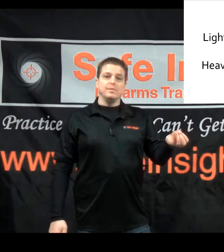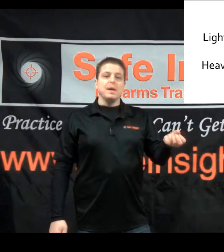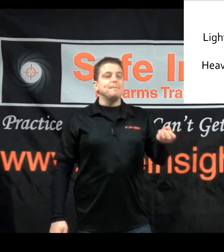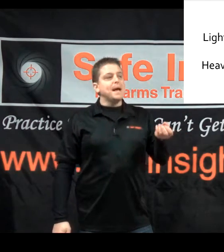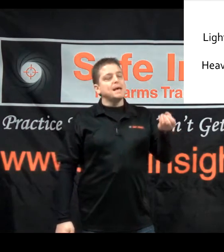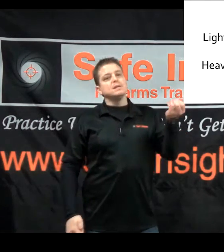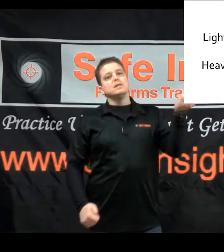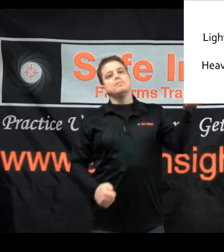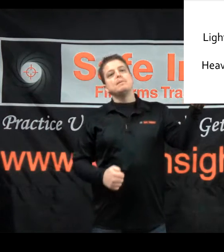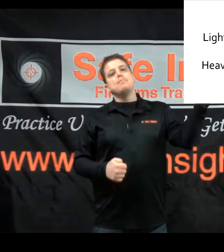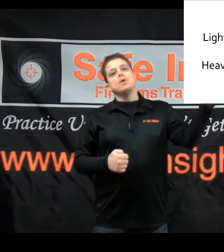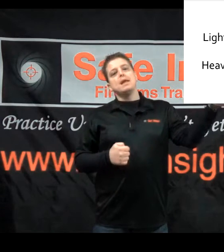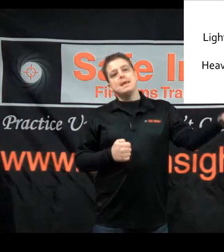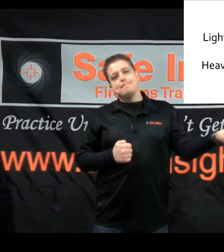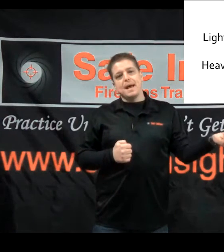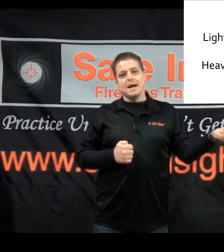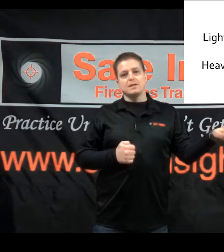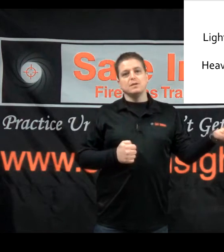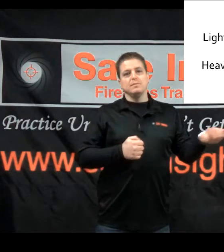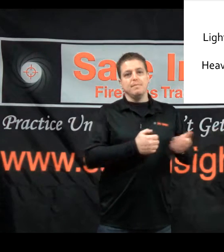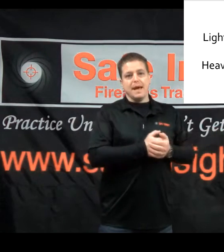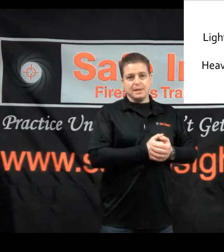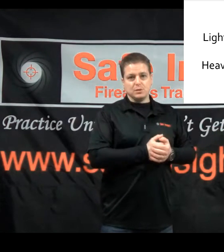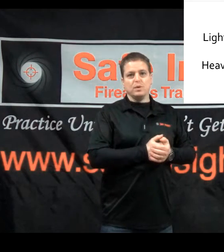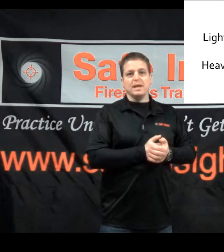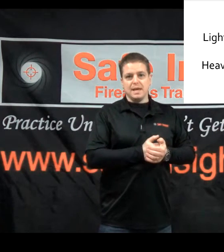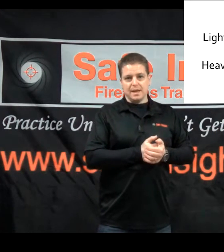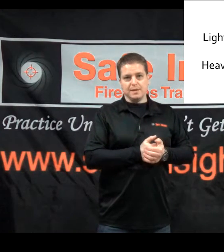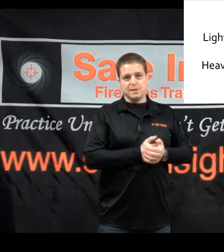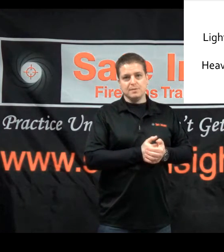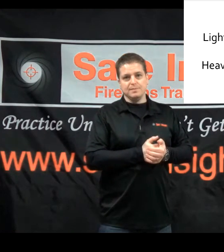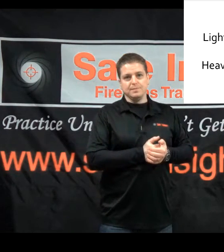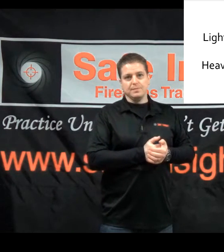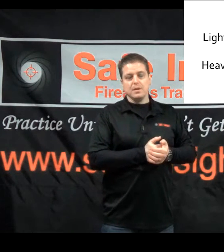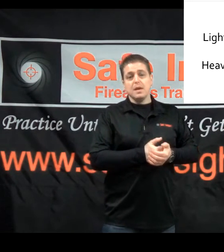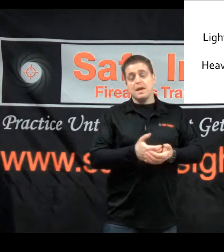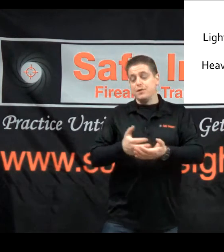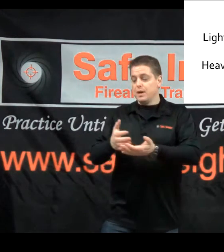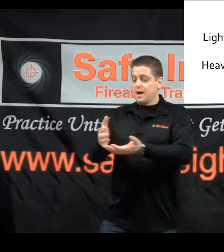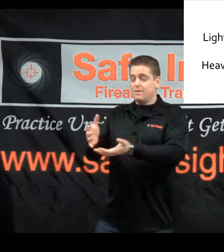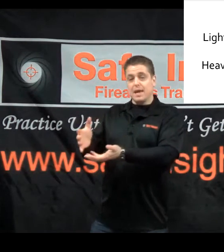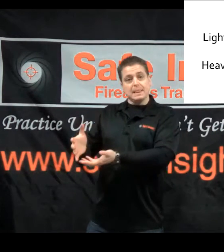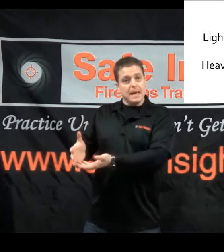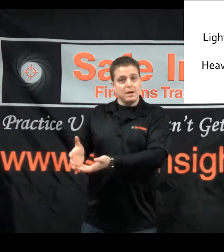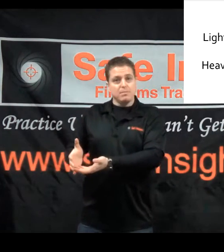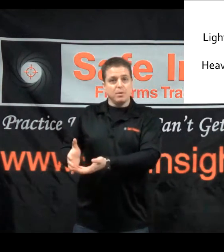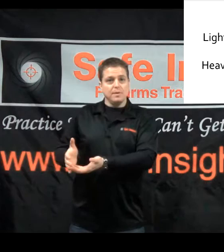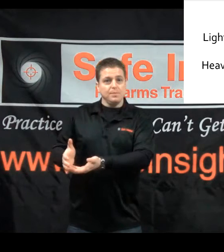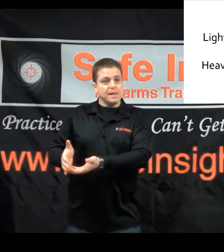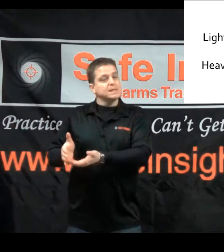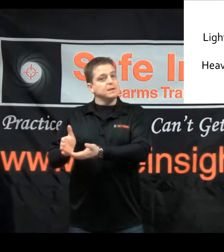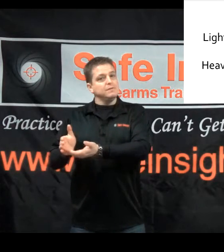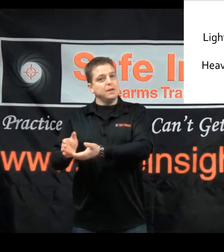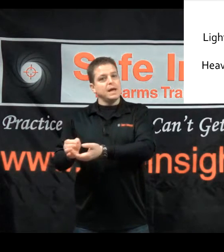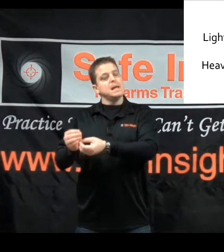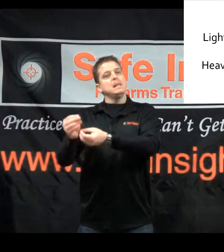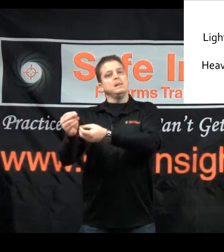but has a little bit more impact mass when it hits. If you have a lighter bullet, it's going to fly a little